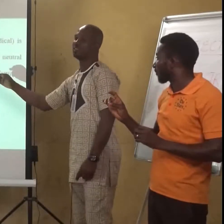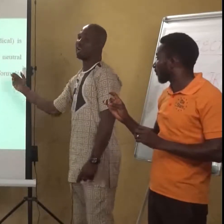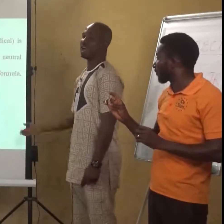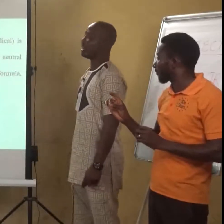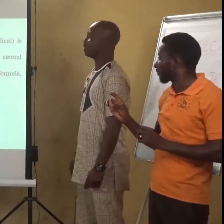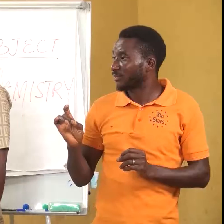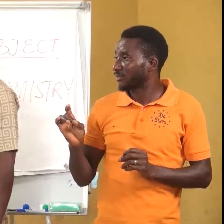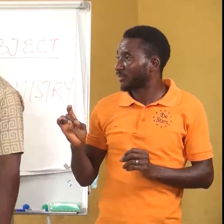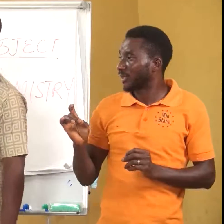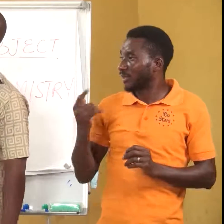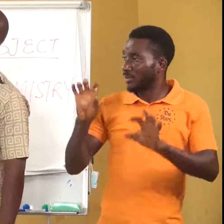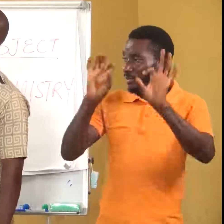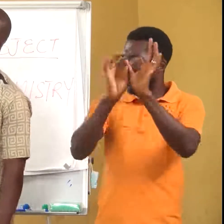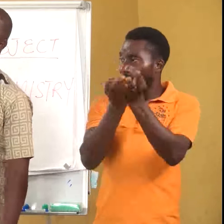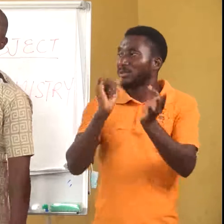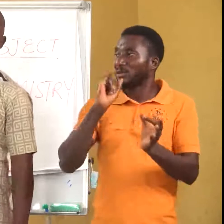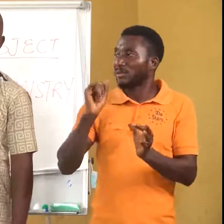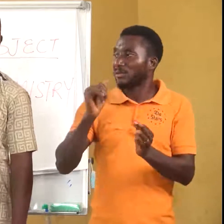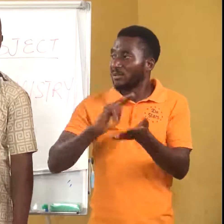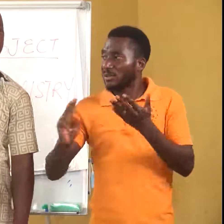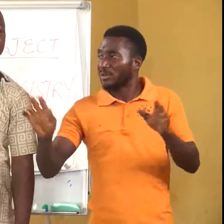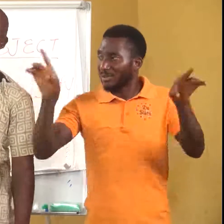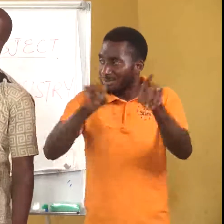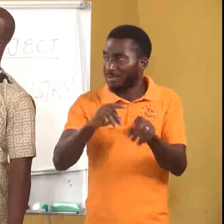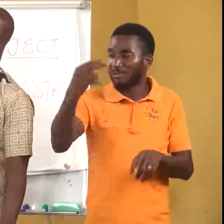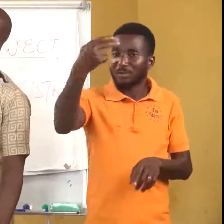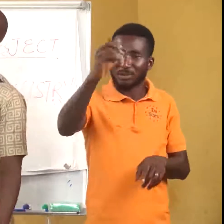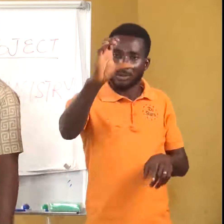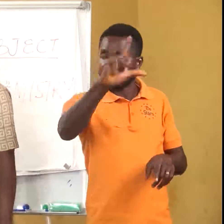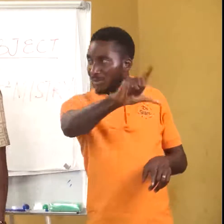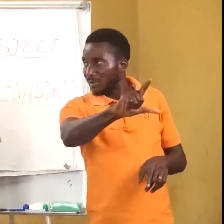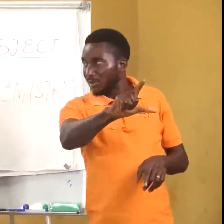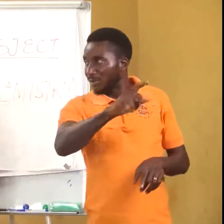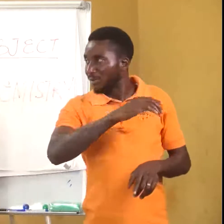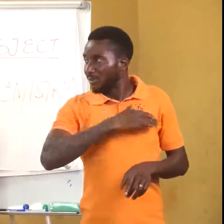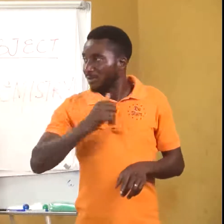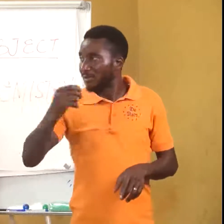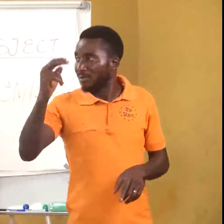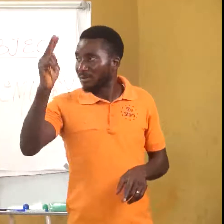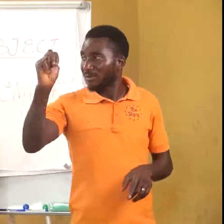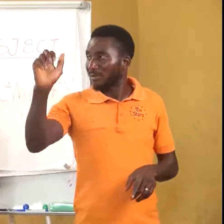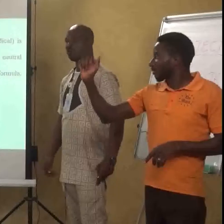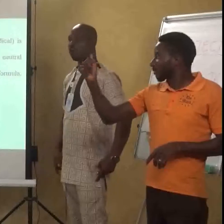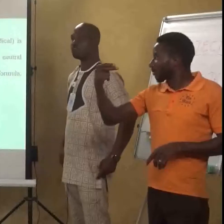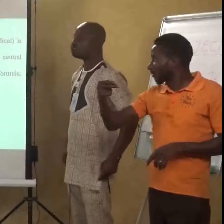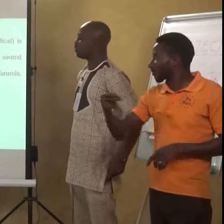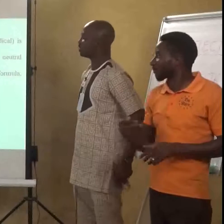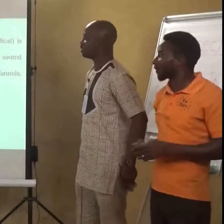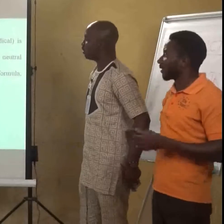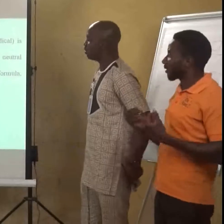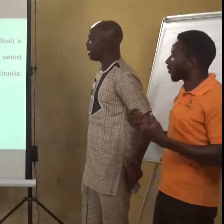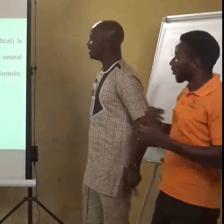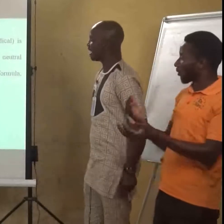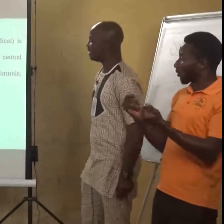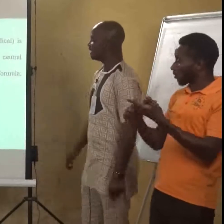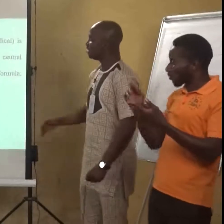the anions. So we'll take some very common examples. But before then, let's look at the uses of oxidation number. The number 1 use of oxidation